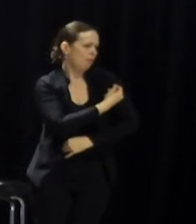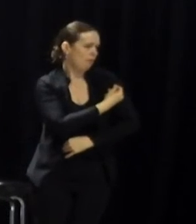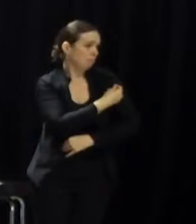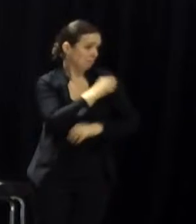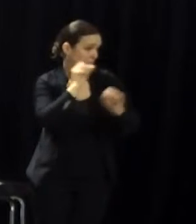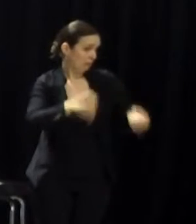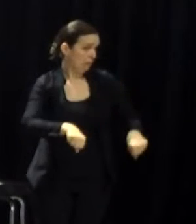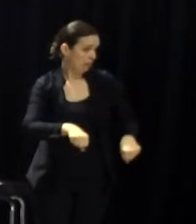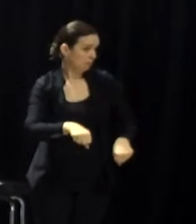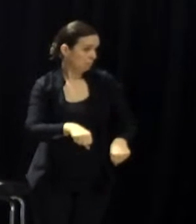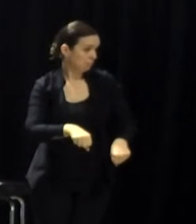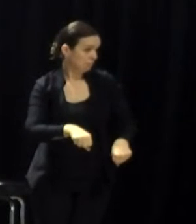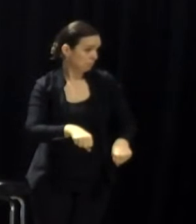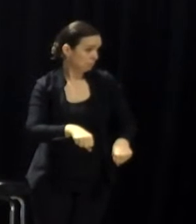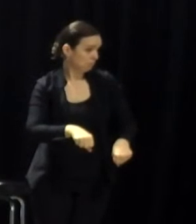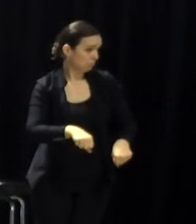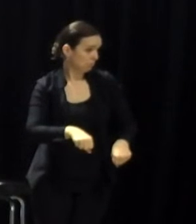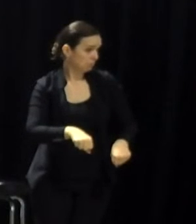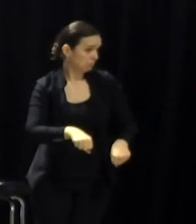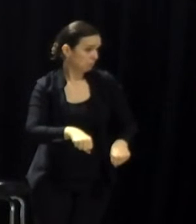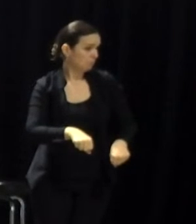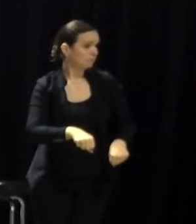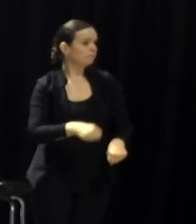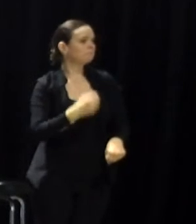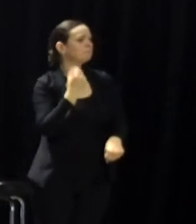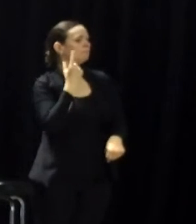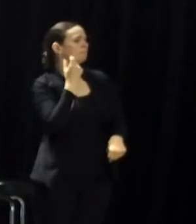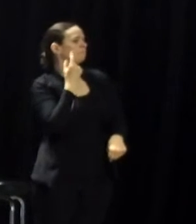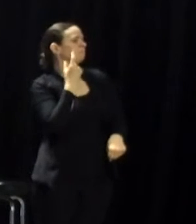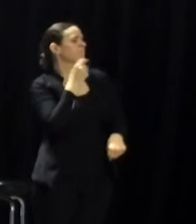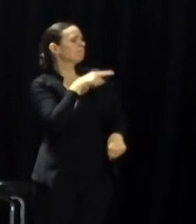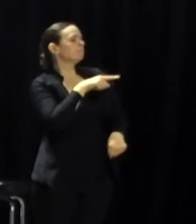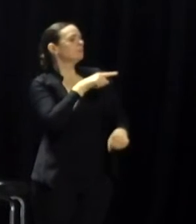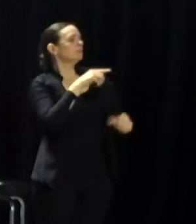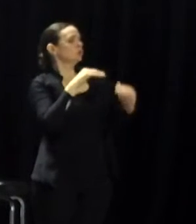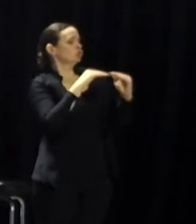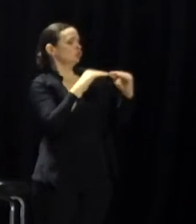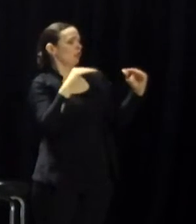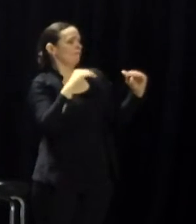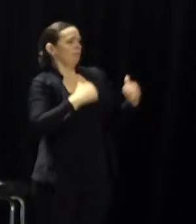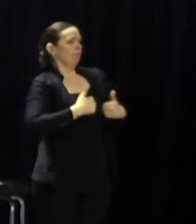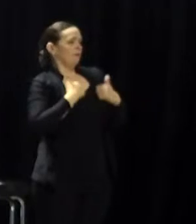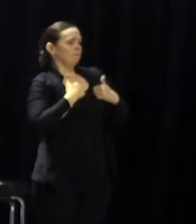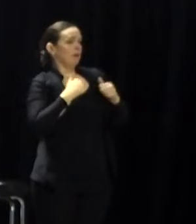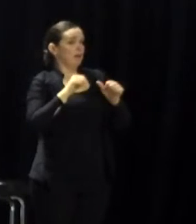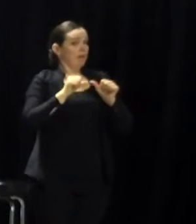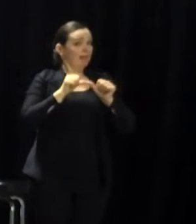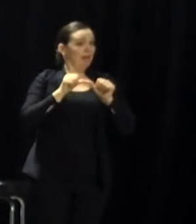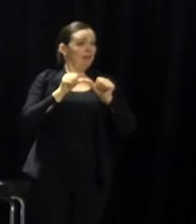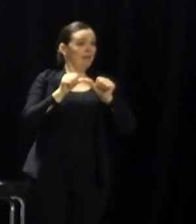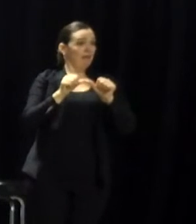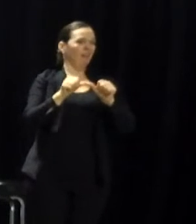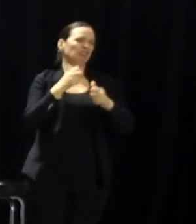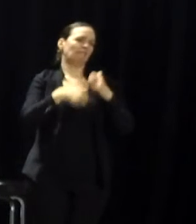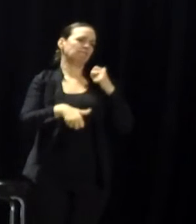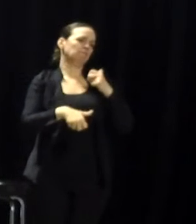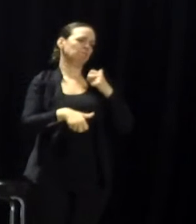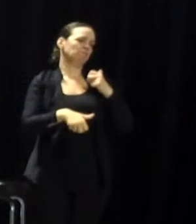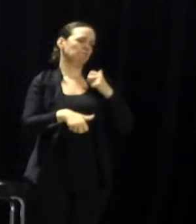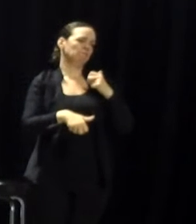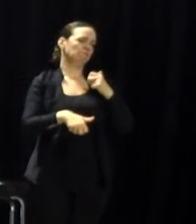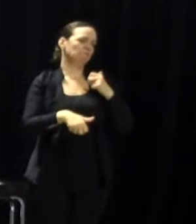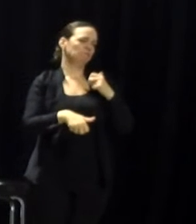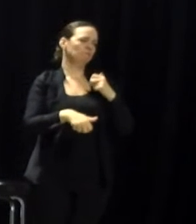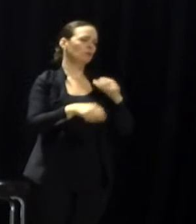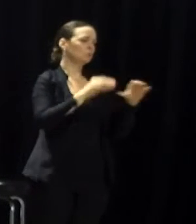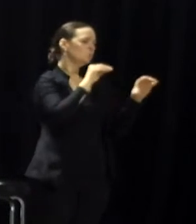is, so once it's open, and we don't have the Pfizer freezer infrastructure, the Moderna we do. So